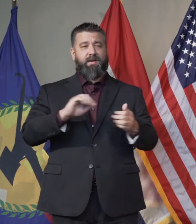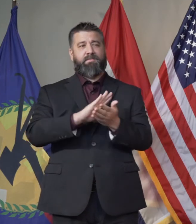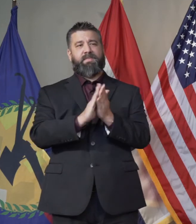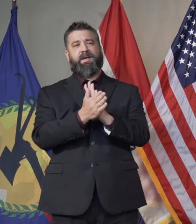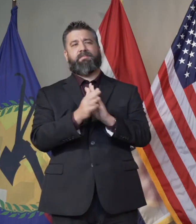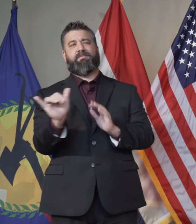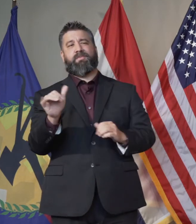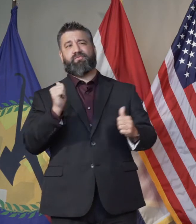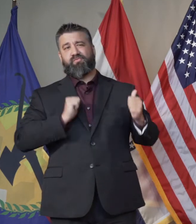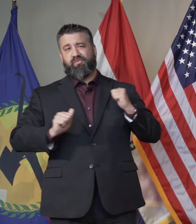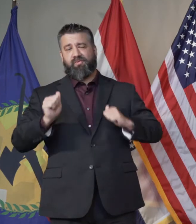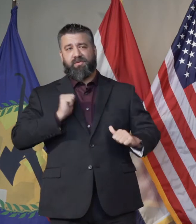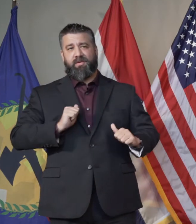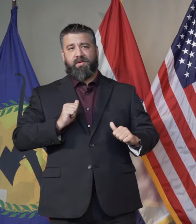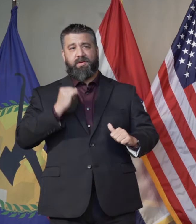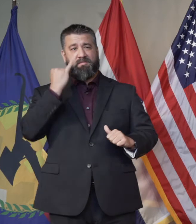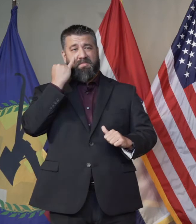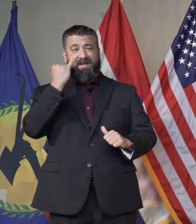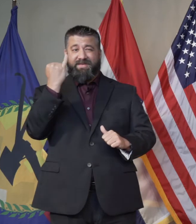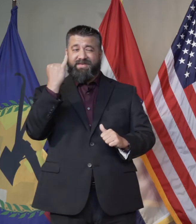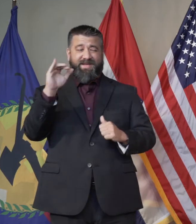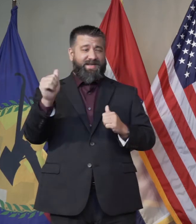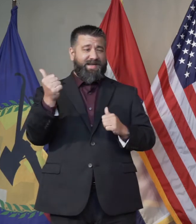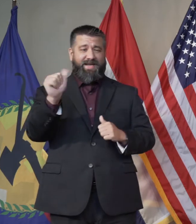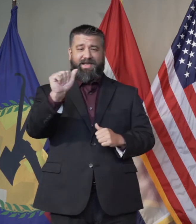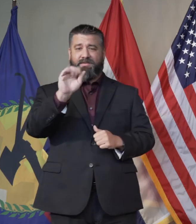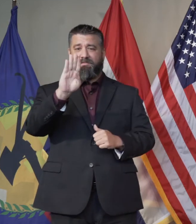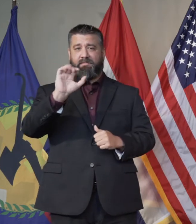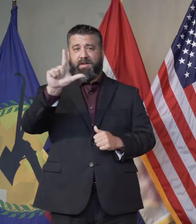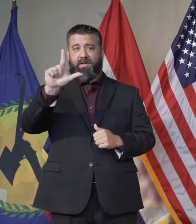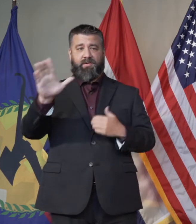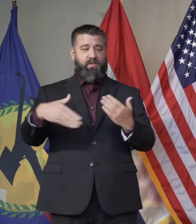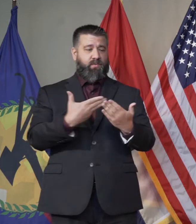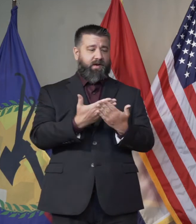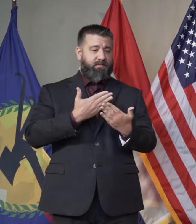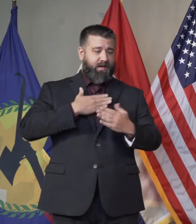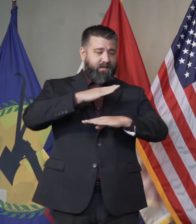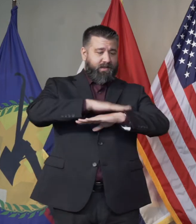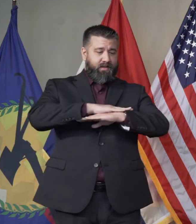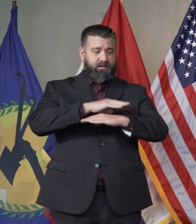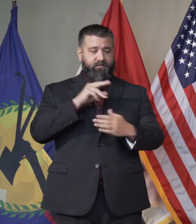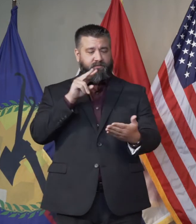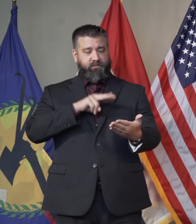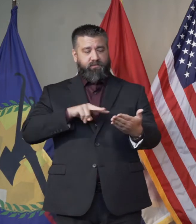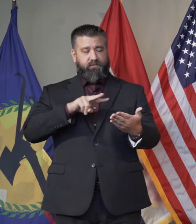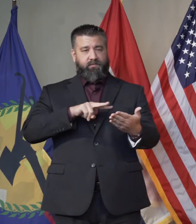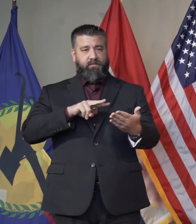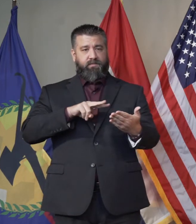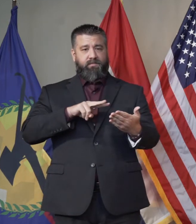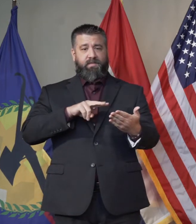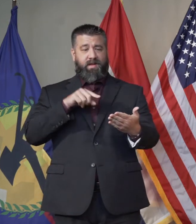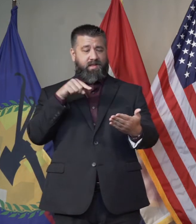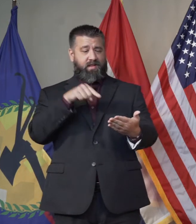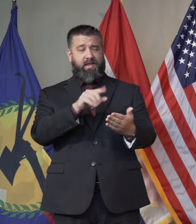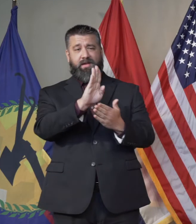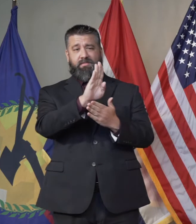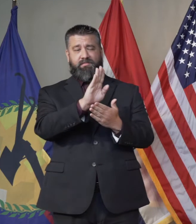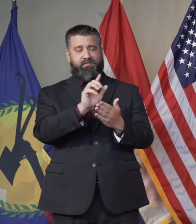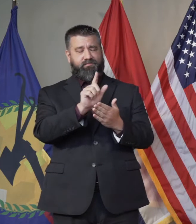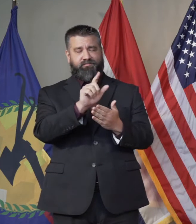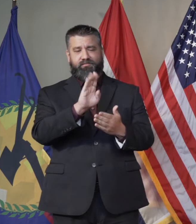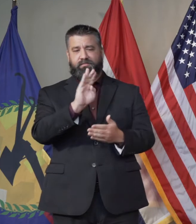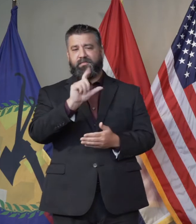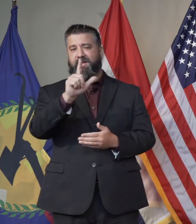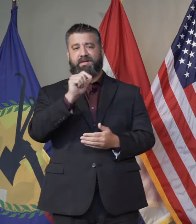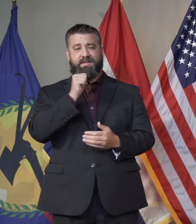if any bill makes it to my desk that weakens our ability to protect the health and welfare of the residents in St. Louis County,